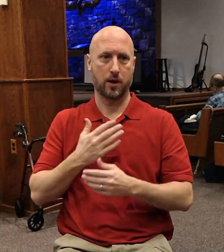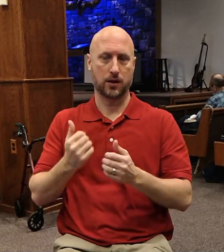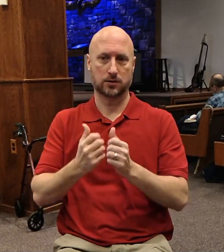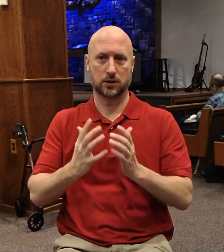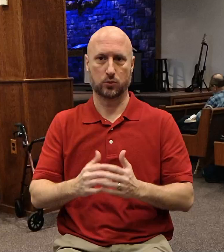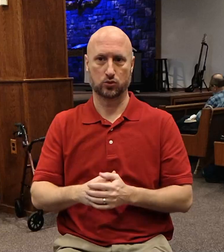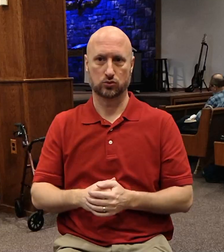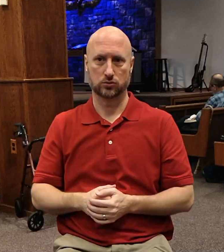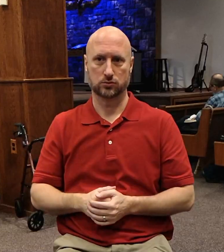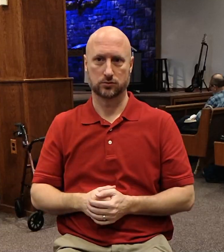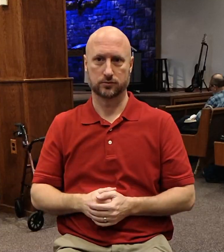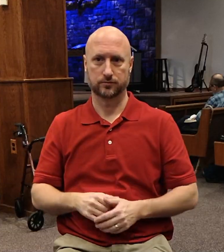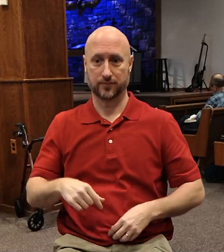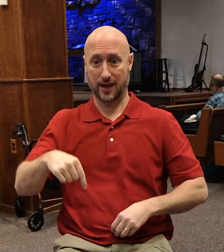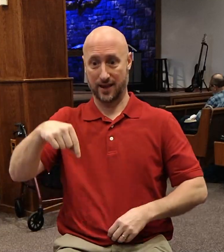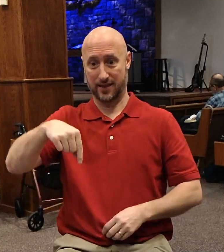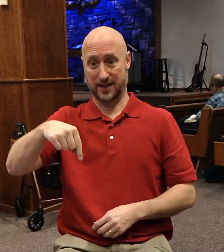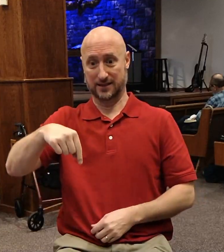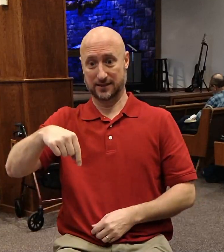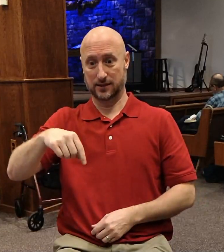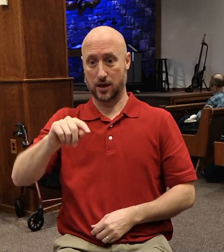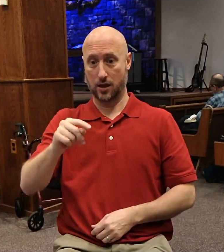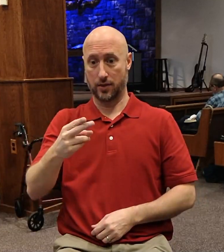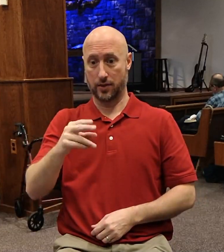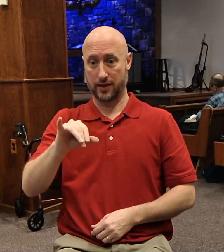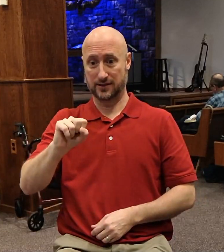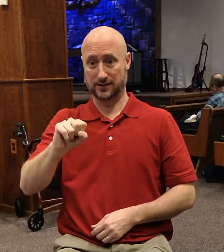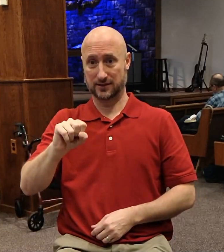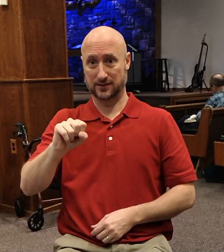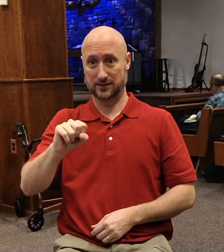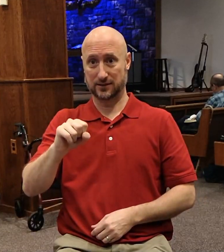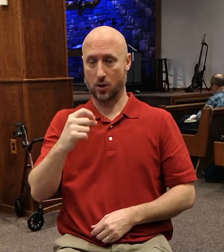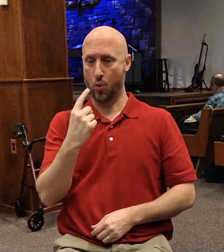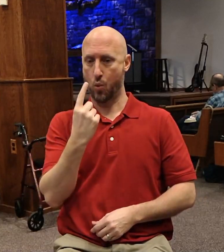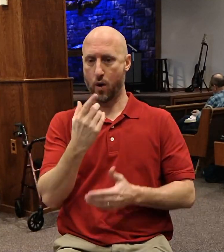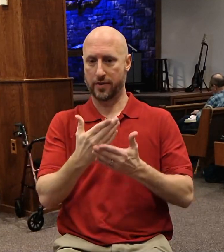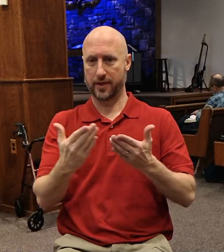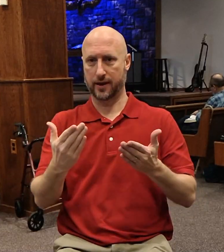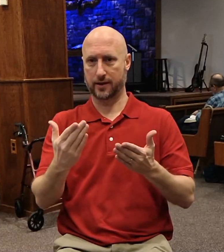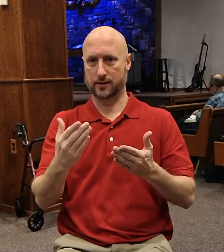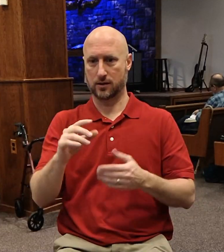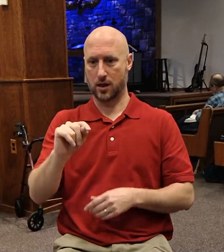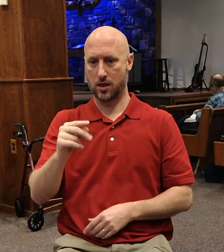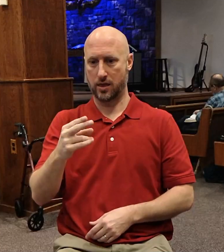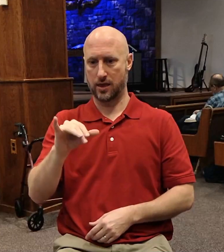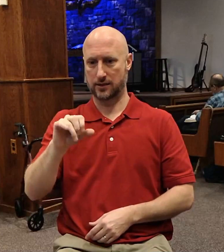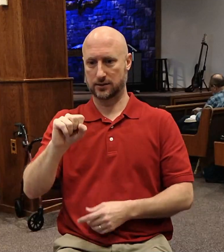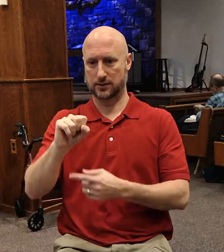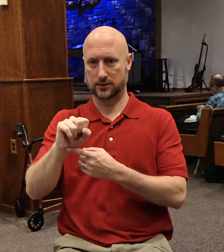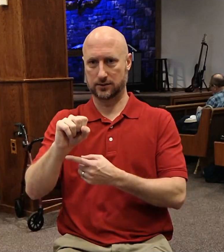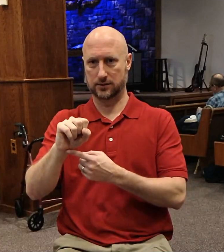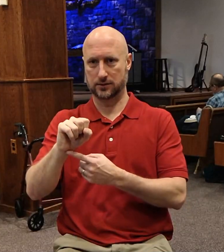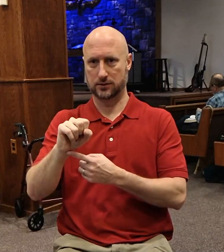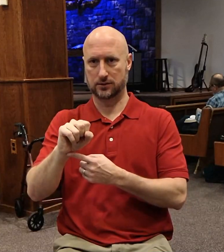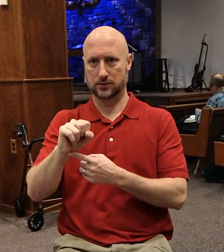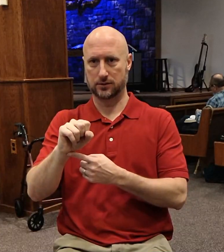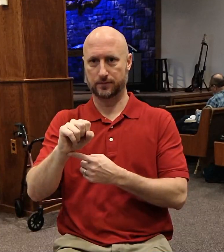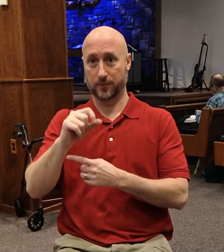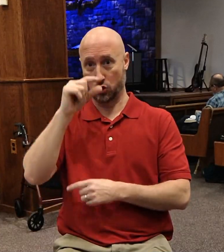by this, this is singular in the Greek. The idea is by this one thing